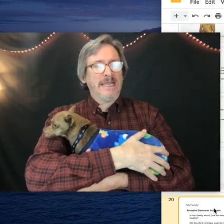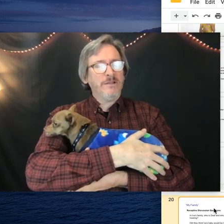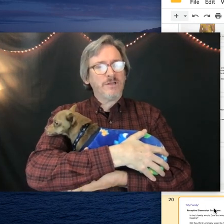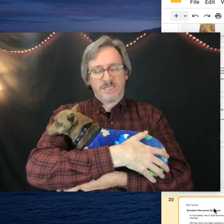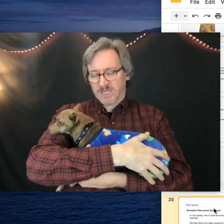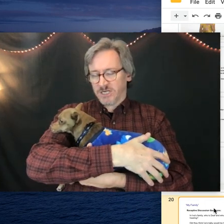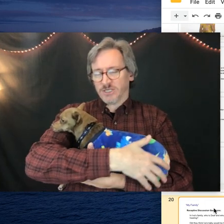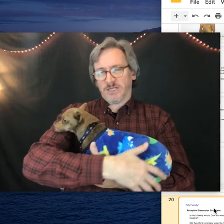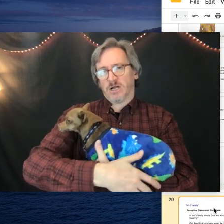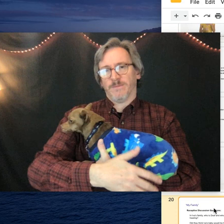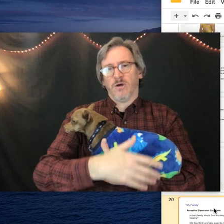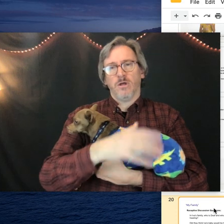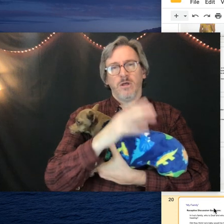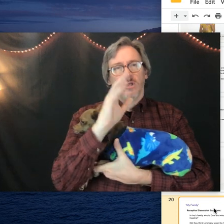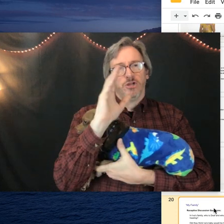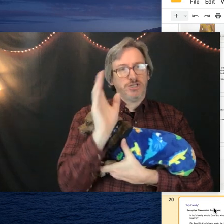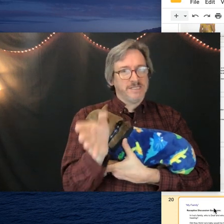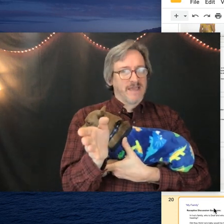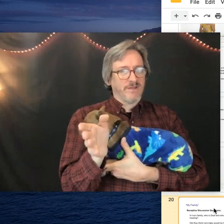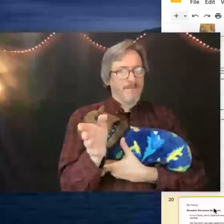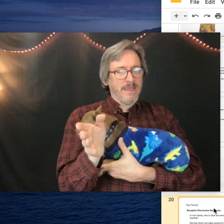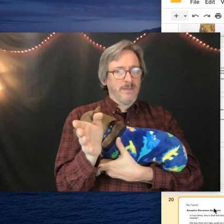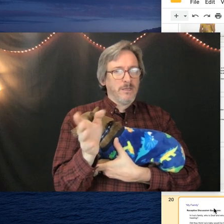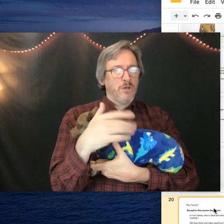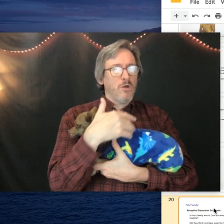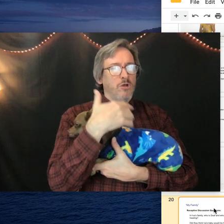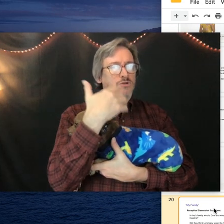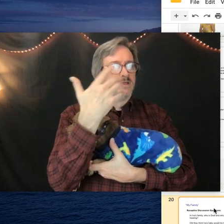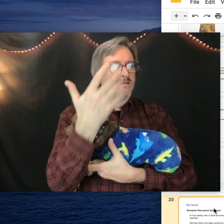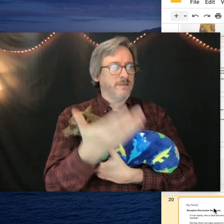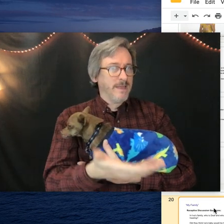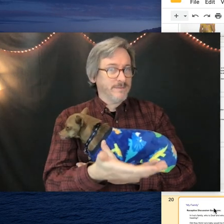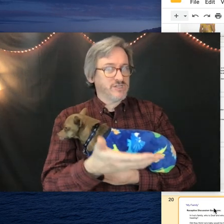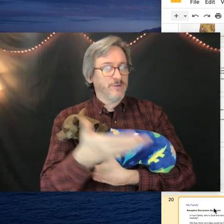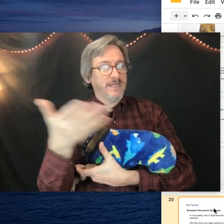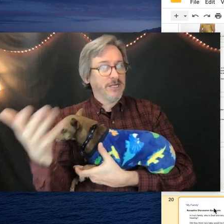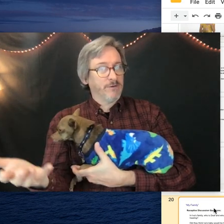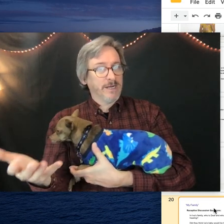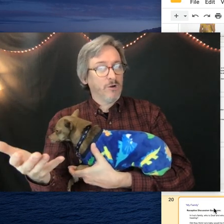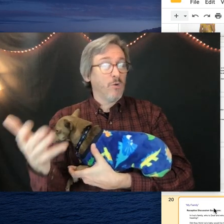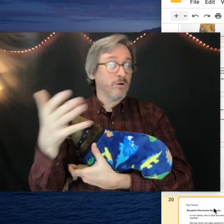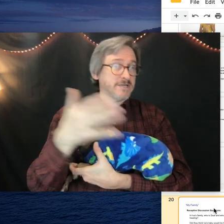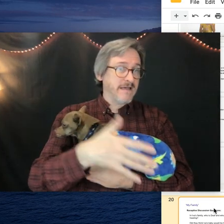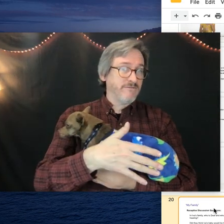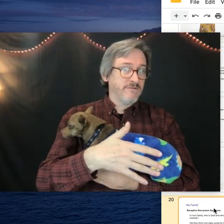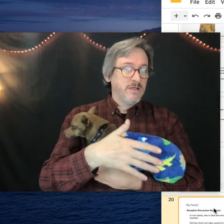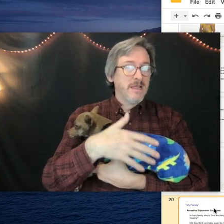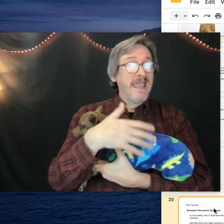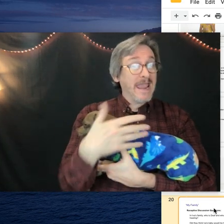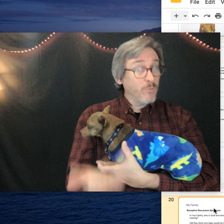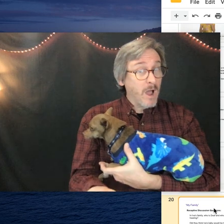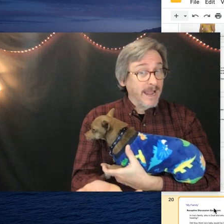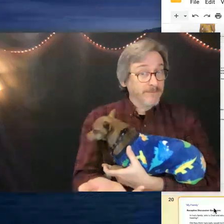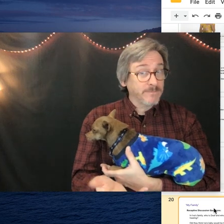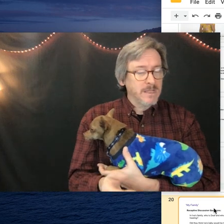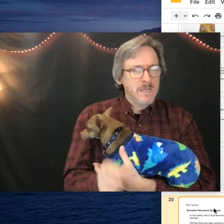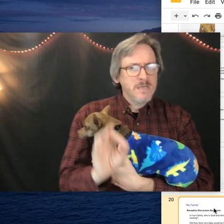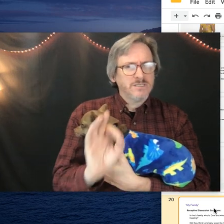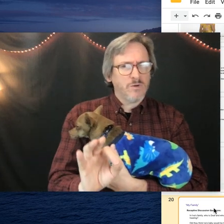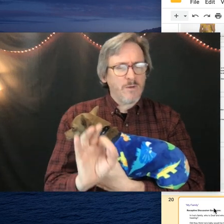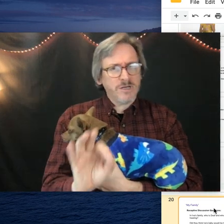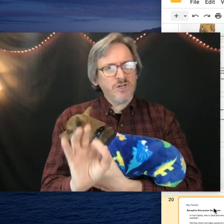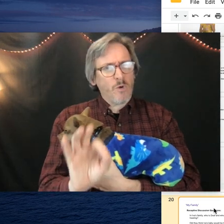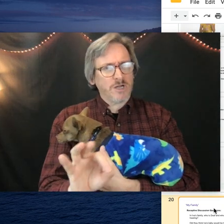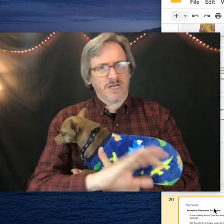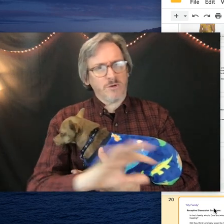And in the discussion, they talk about she's having a baby. Do they think the baby's going to be hearing or deaf? And why?